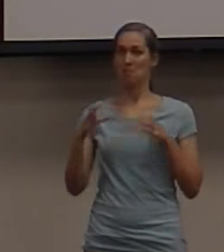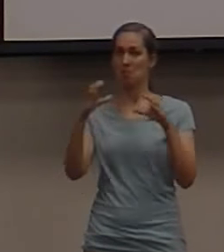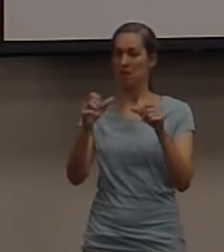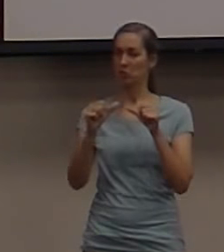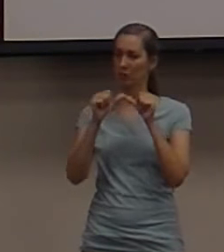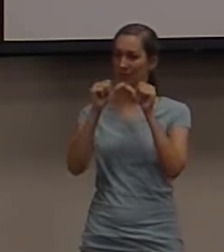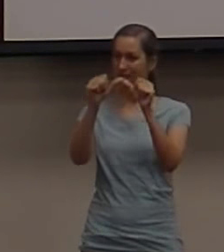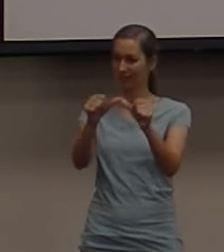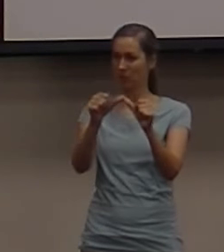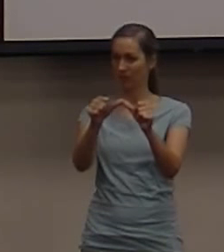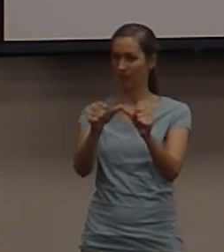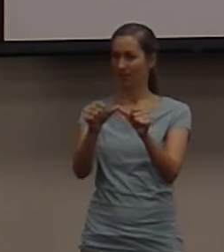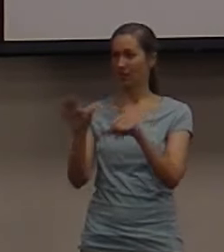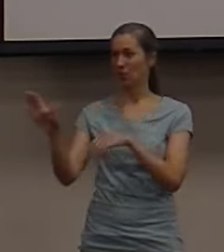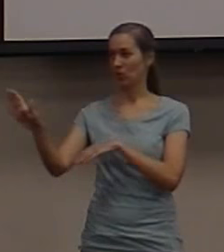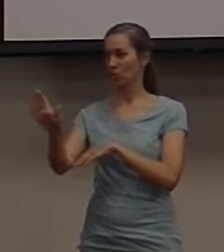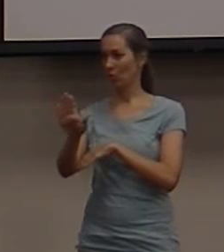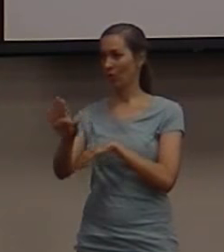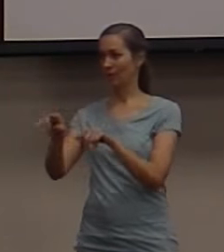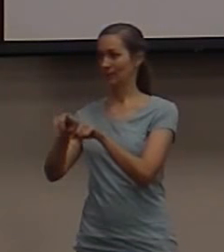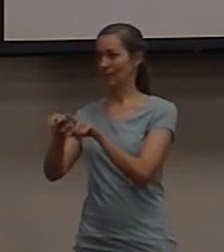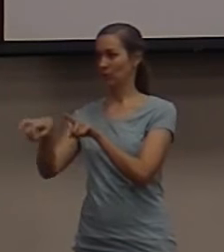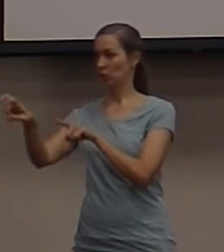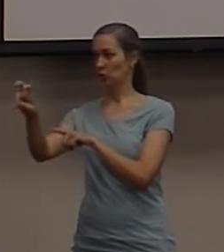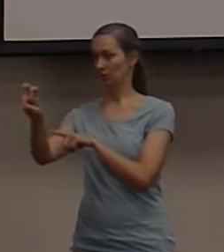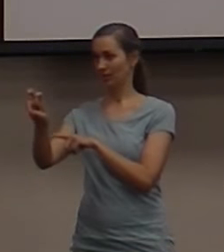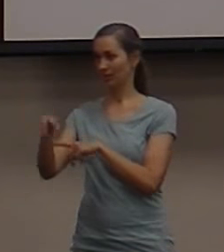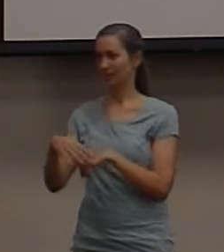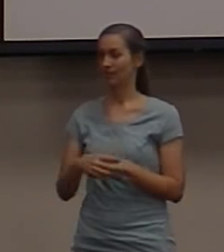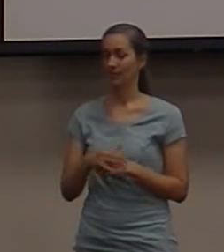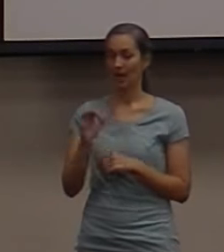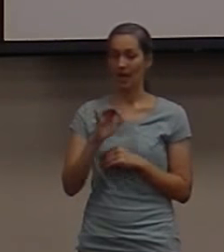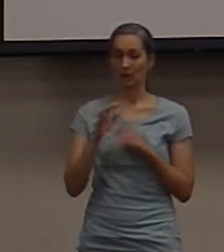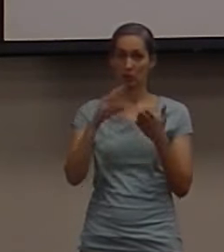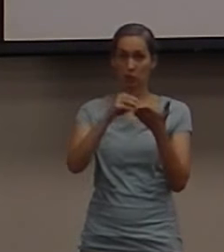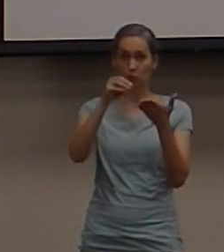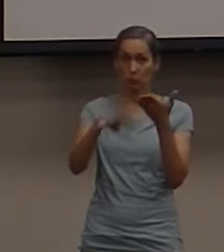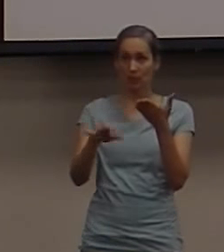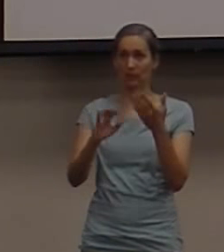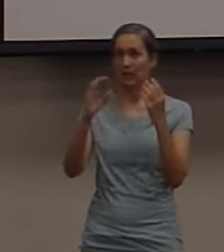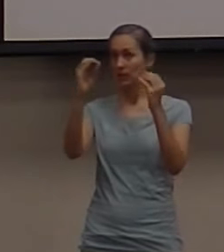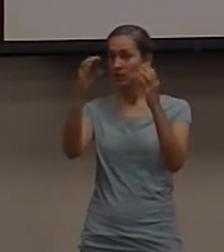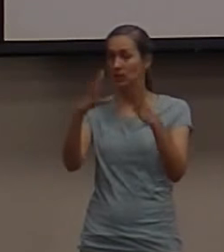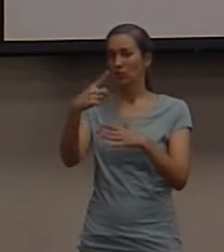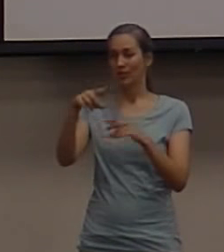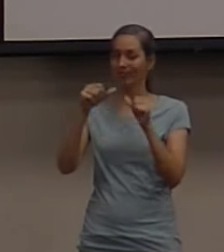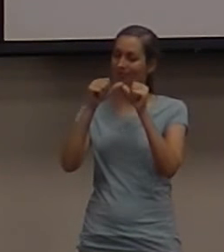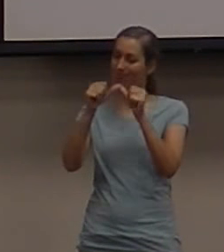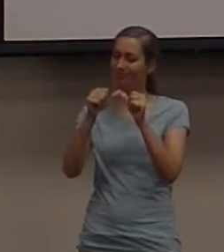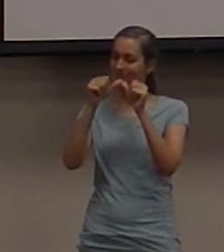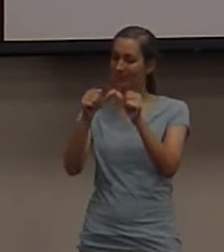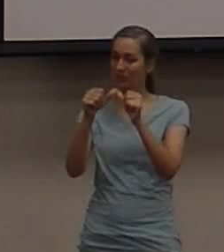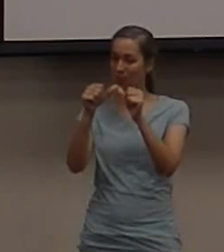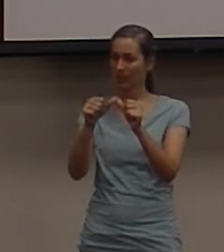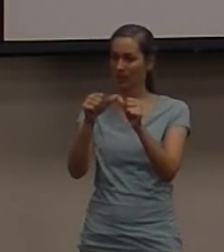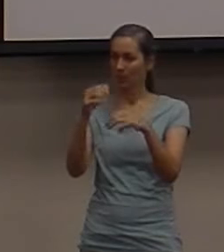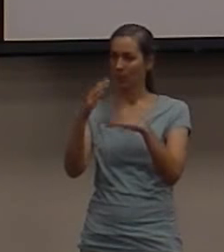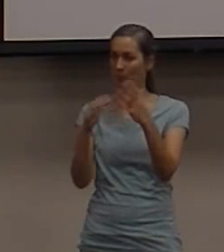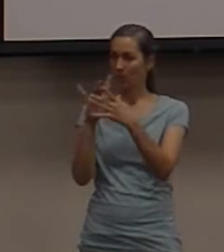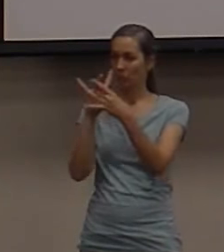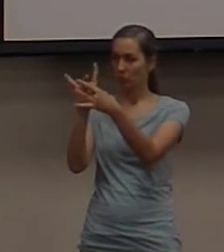that you're continuing. Both as faculty and as students, they're continuing to network with people in a